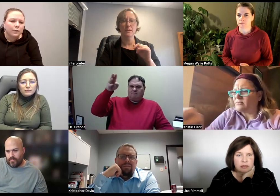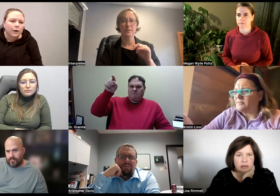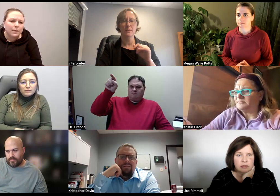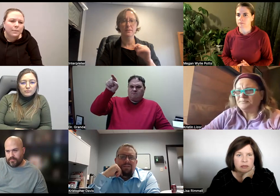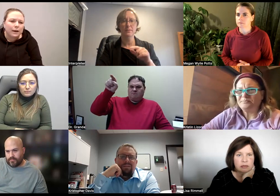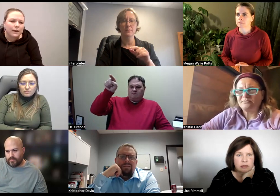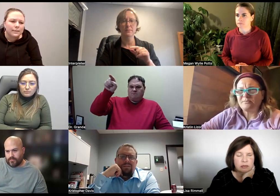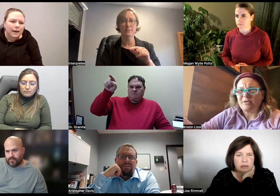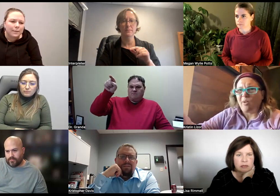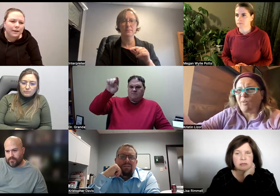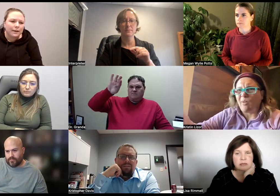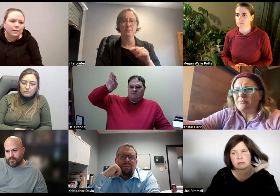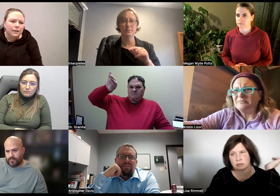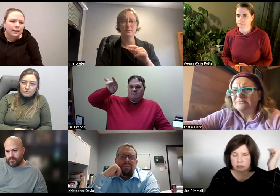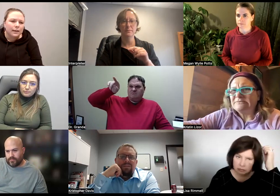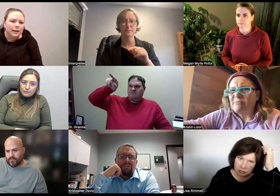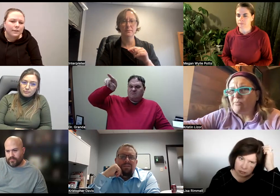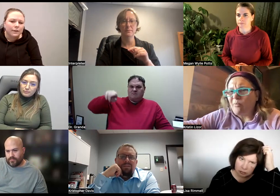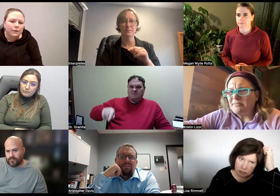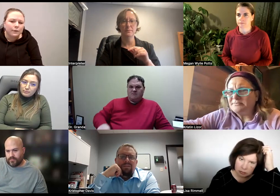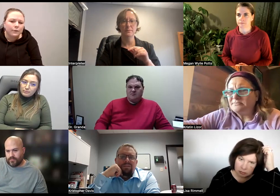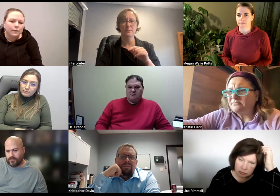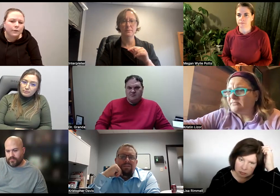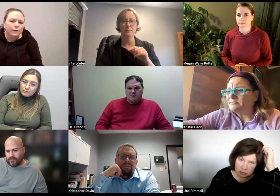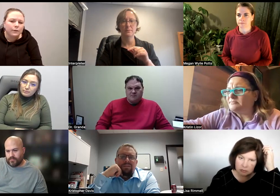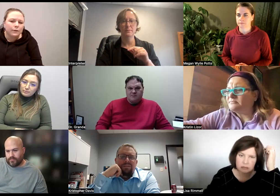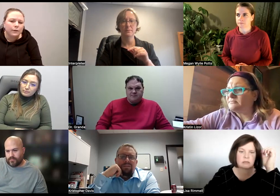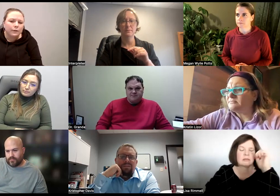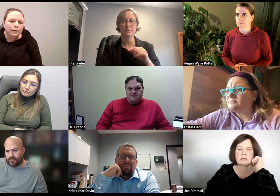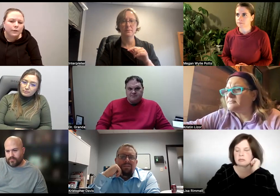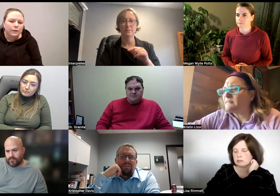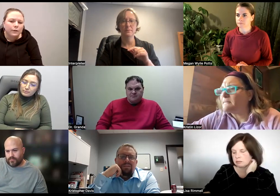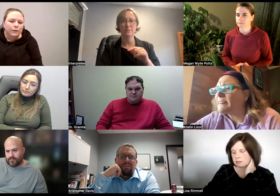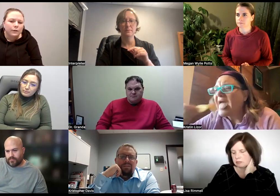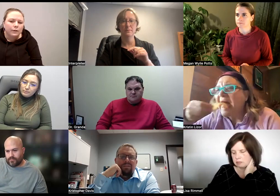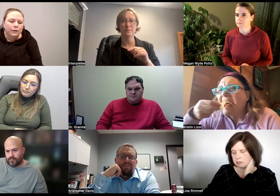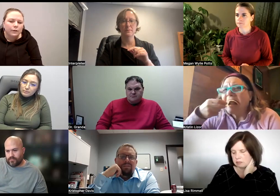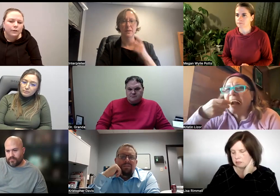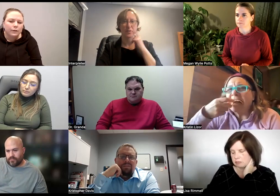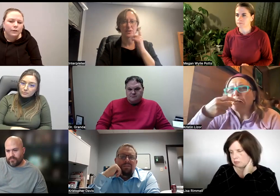On the view up at the top there, click on the view.